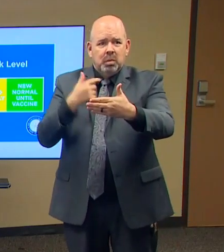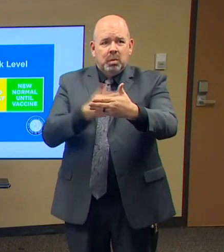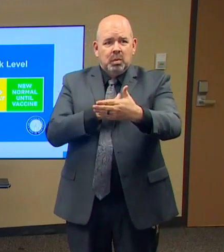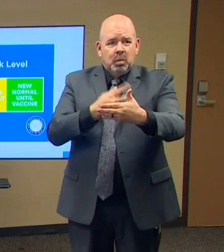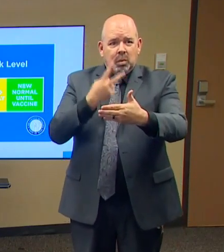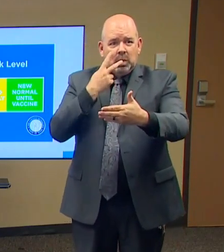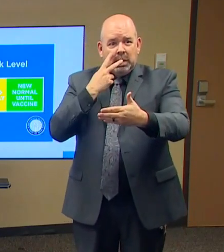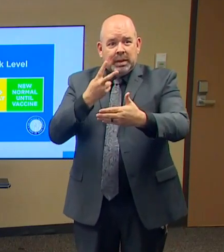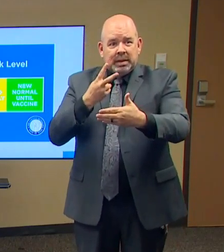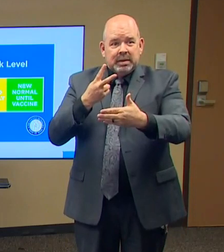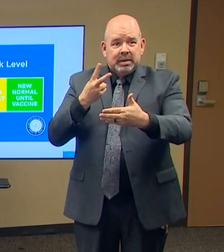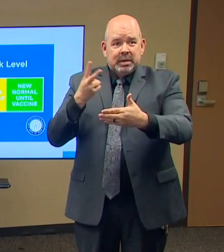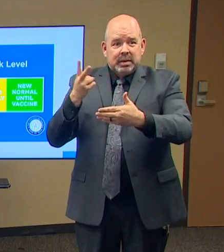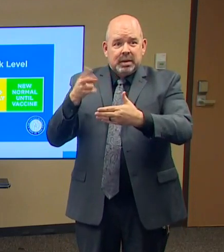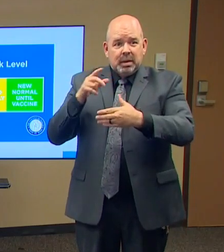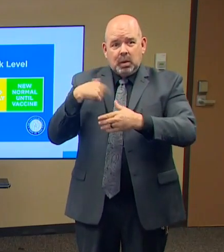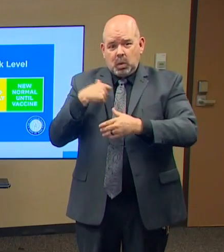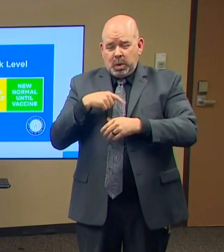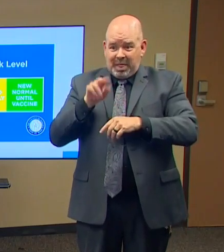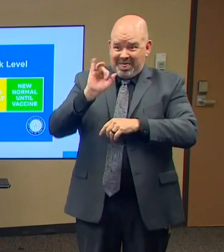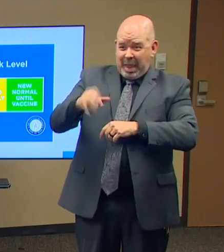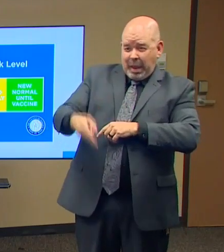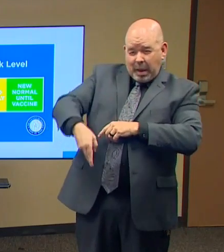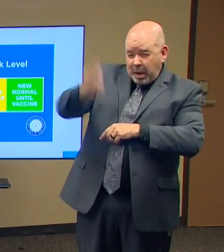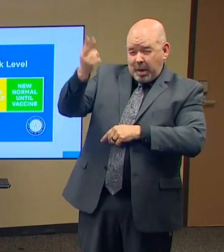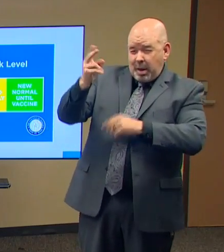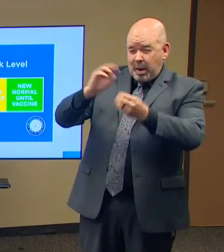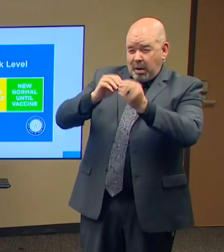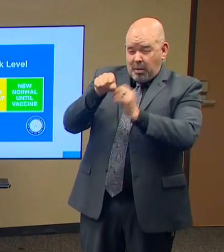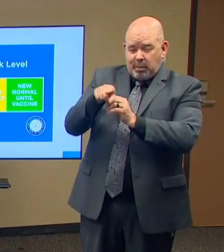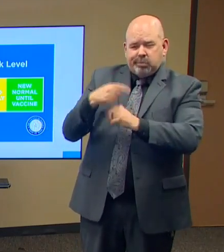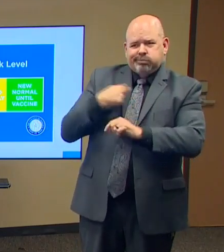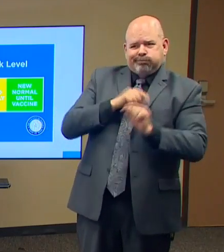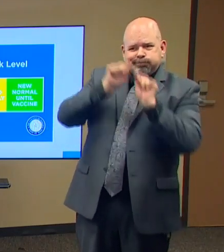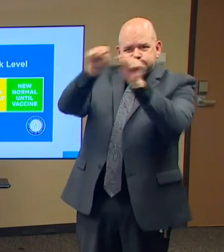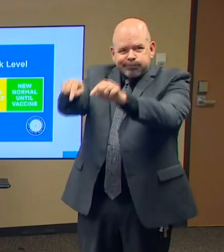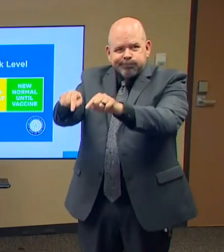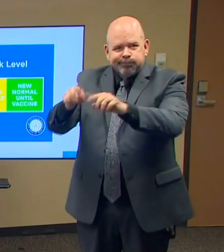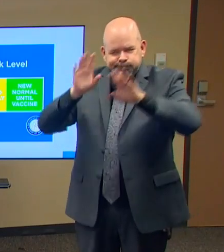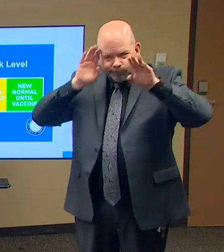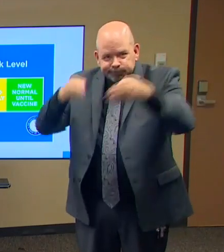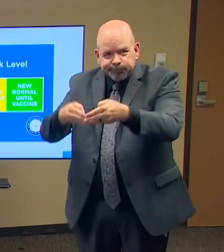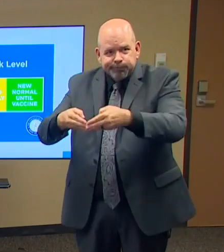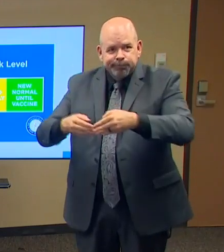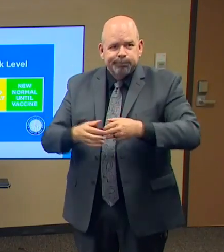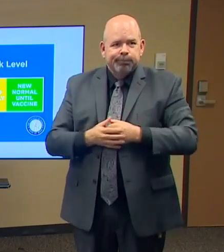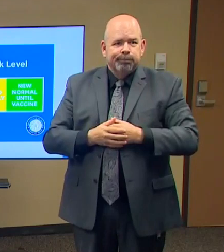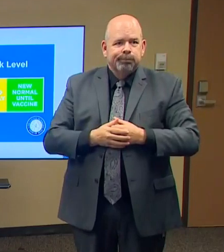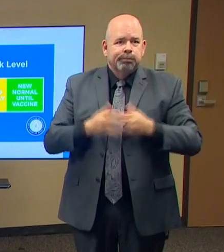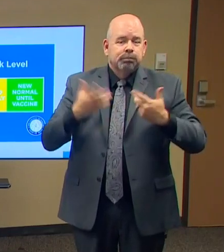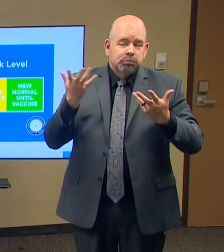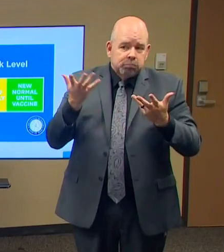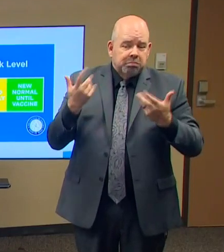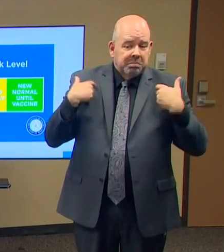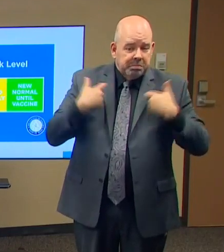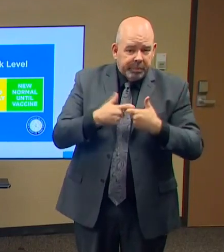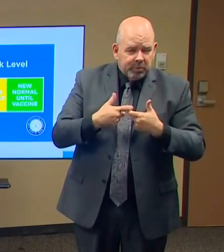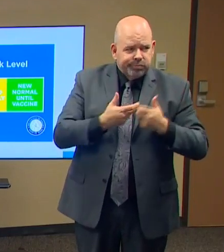absolutely and something that we are trying to address. I don't know if the judge wants to add anything else to